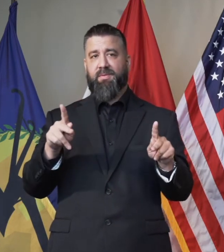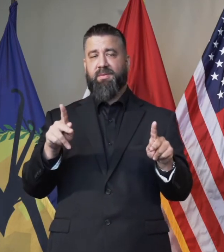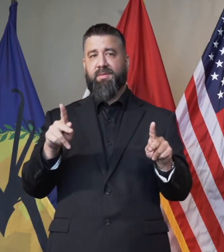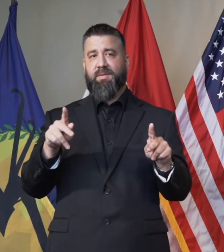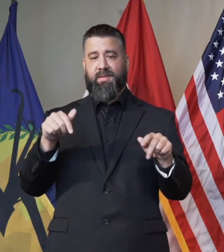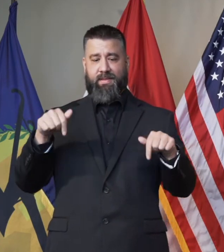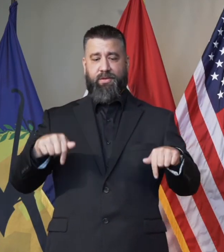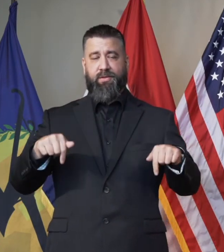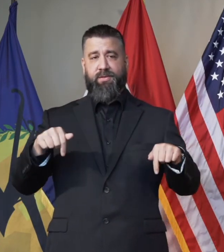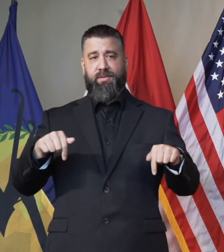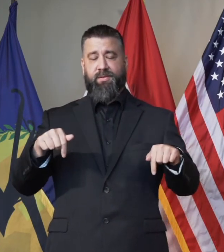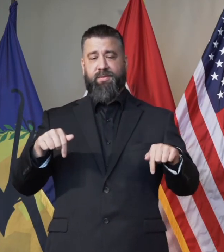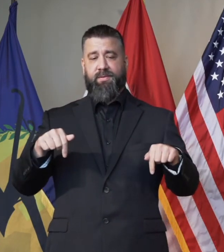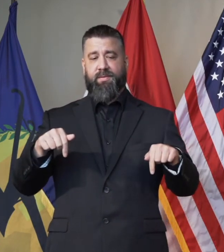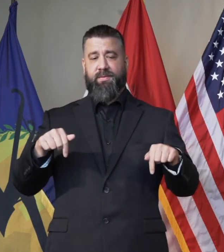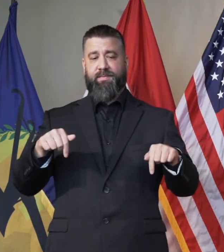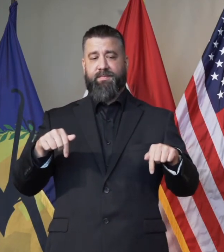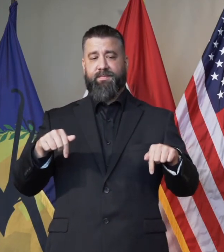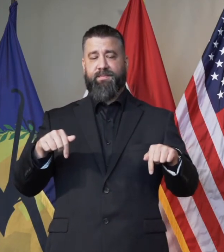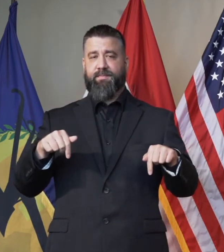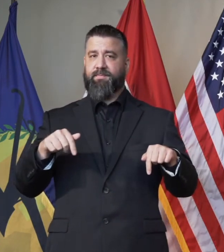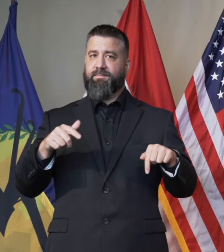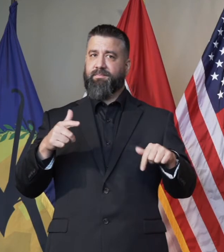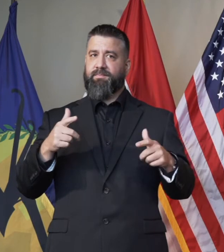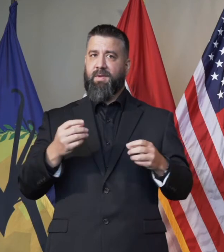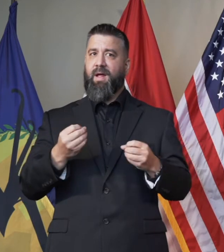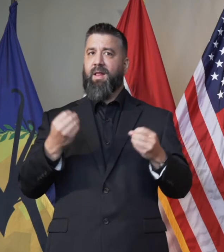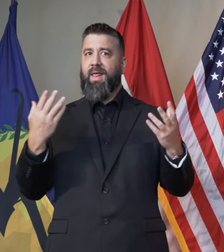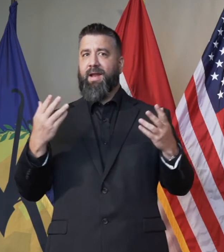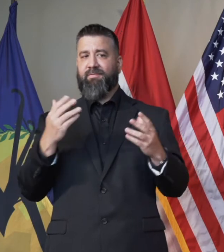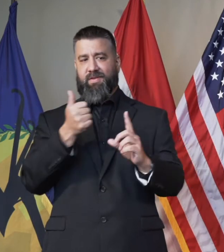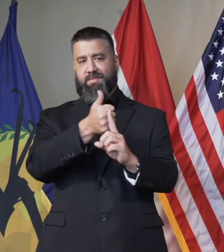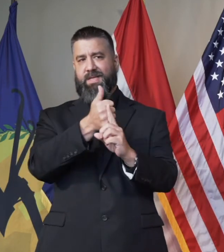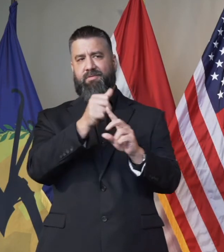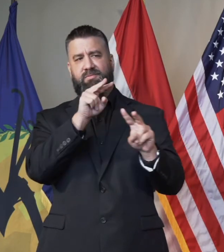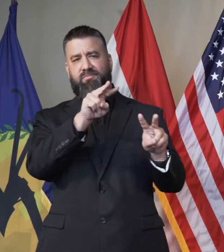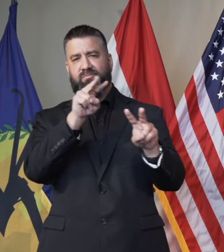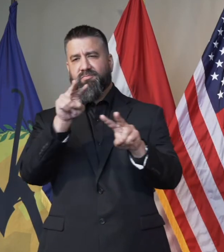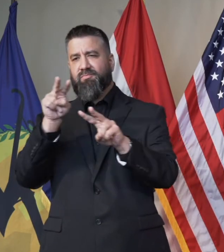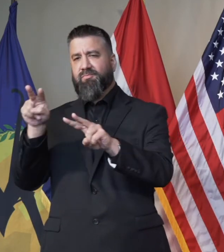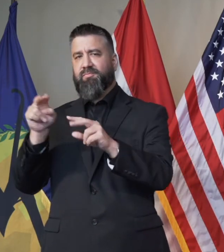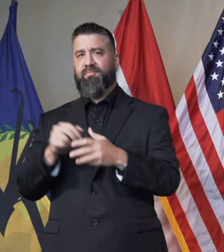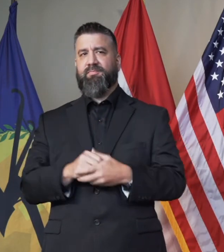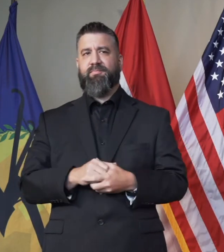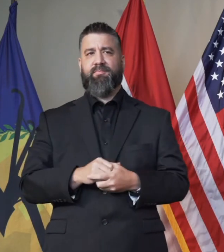people in our community is an enormous amount of monitoring that is already taking place.